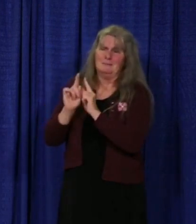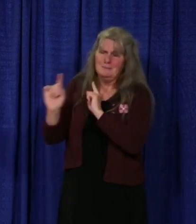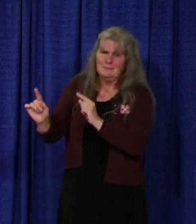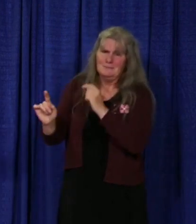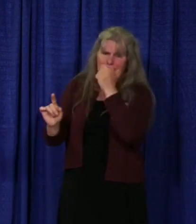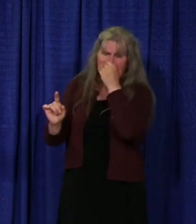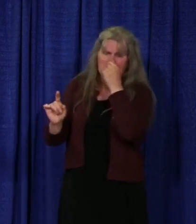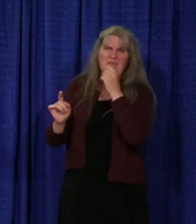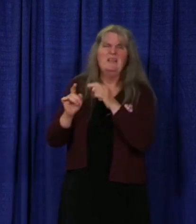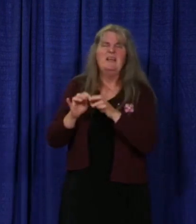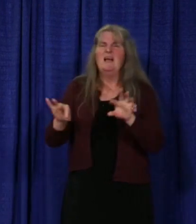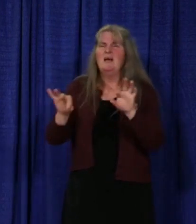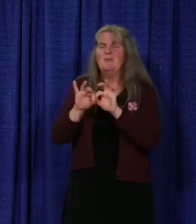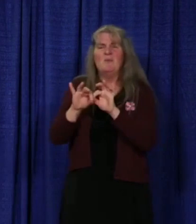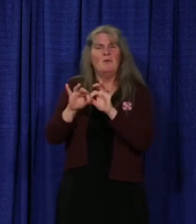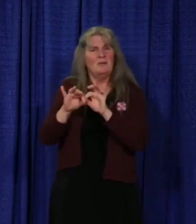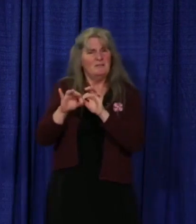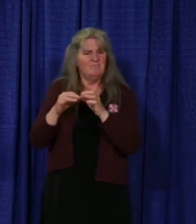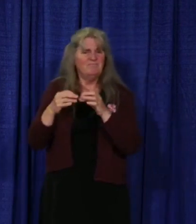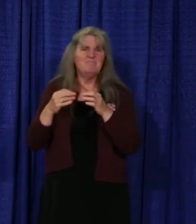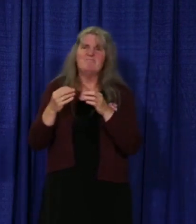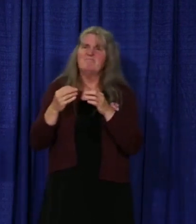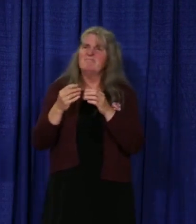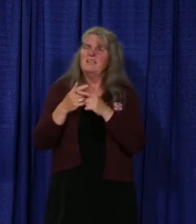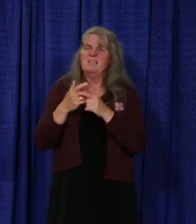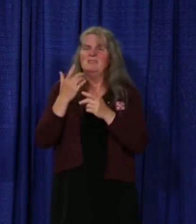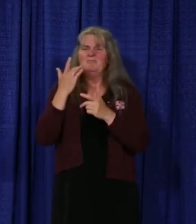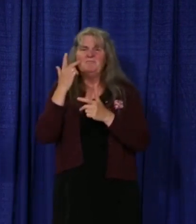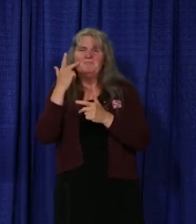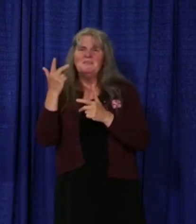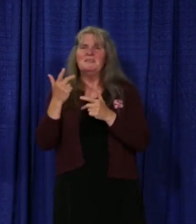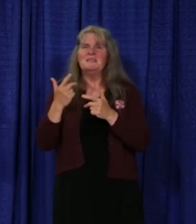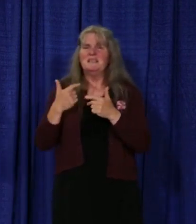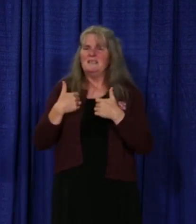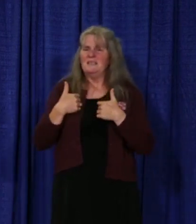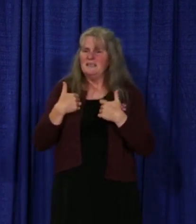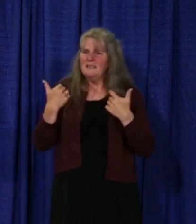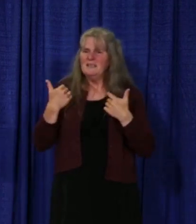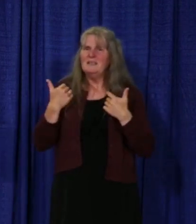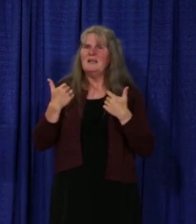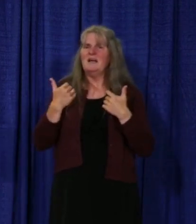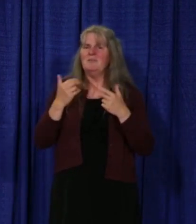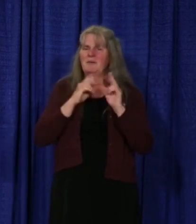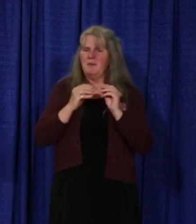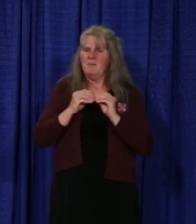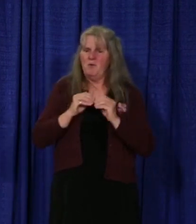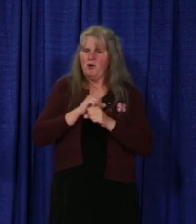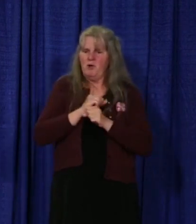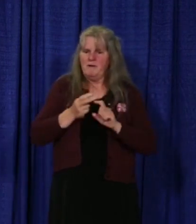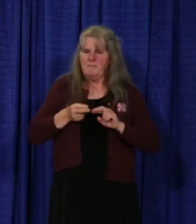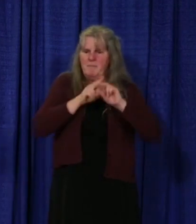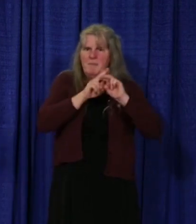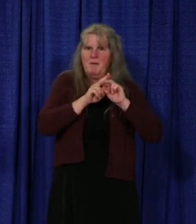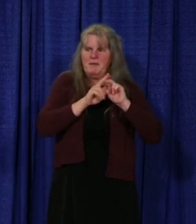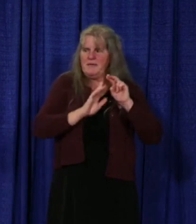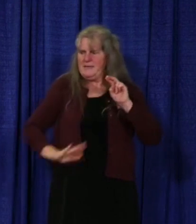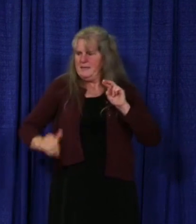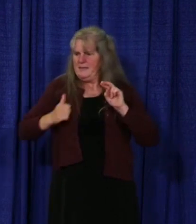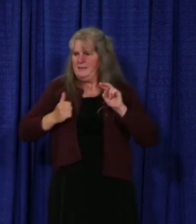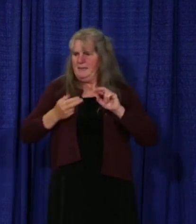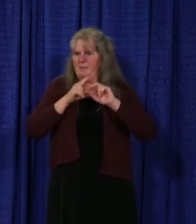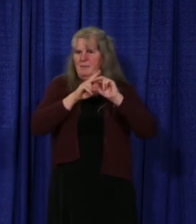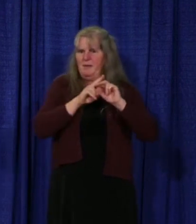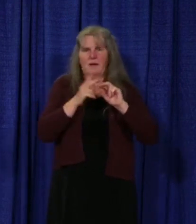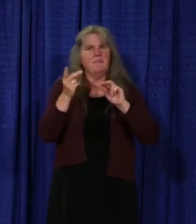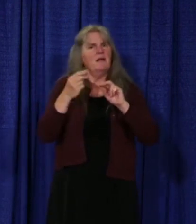need Yukoners, especially our young people. We're seeing a lot of trends and upticks in these cases in younger populations. We need you more than ever to stand up